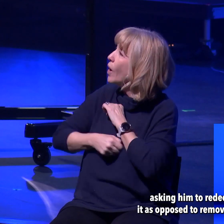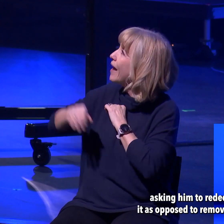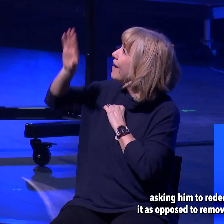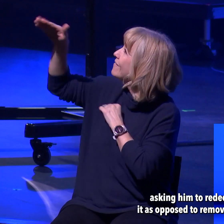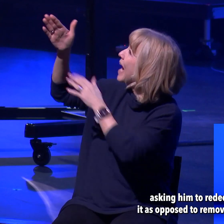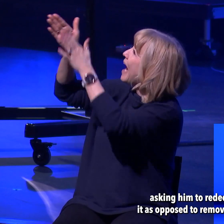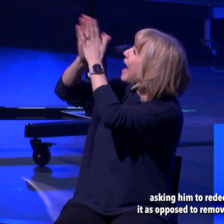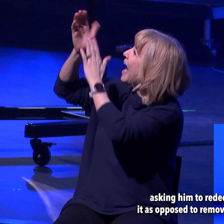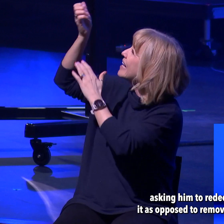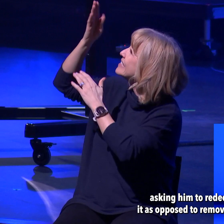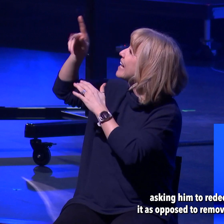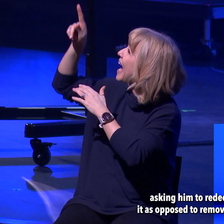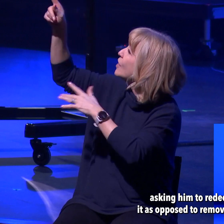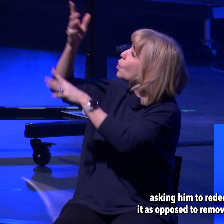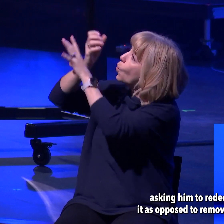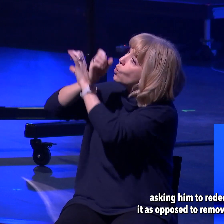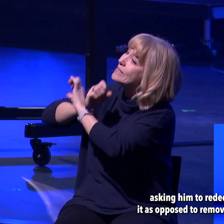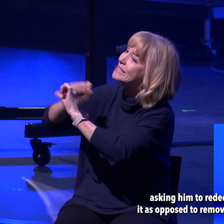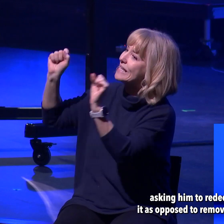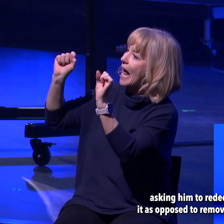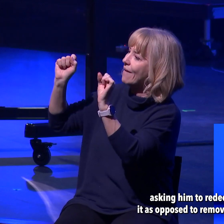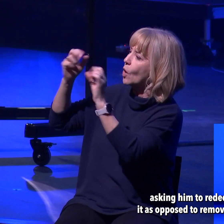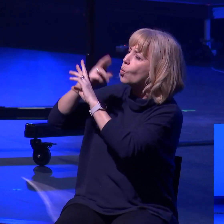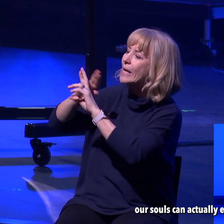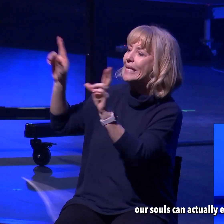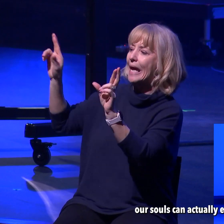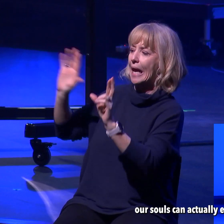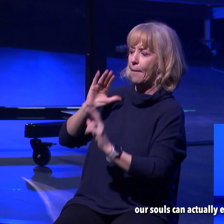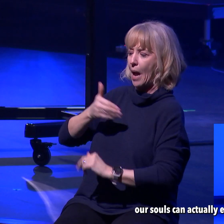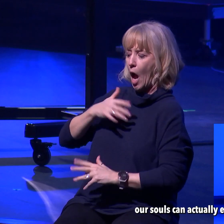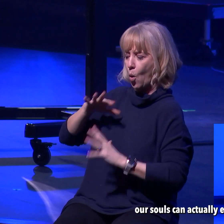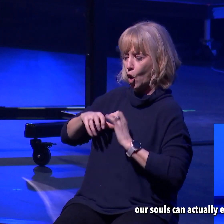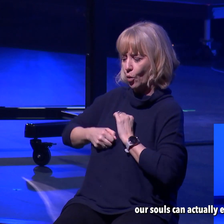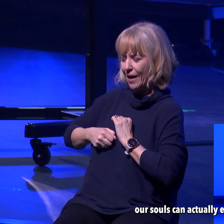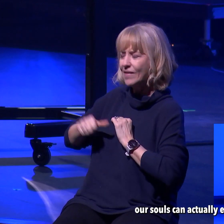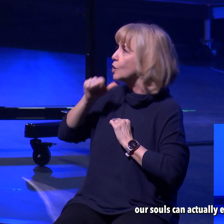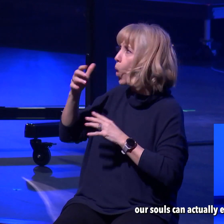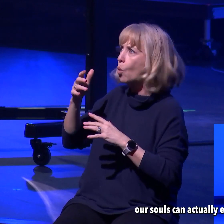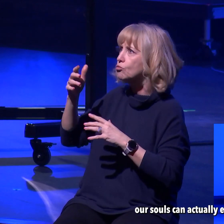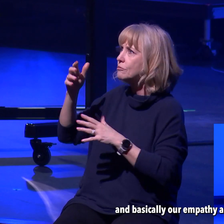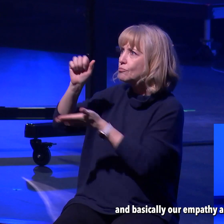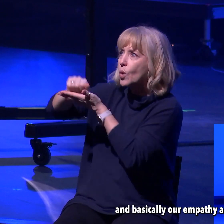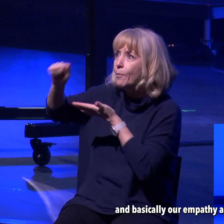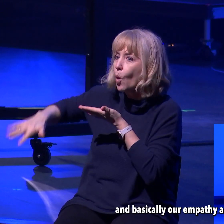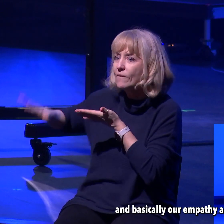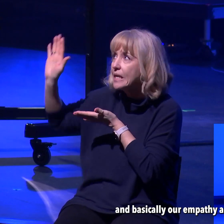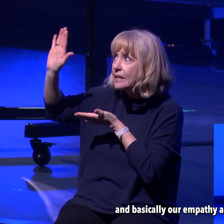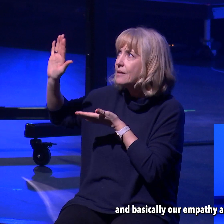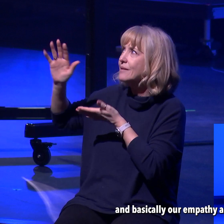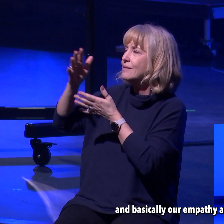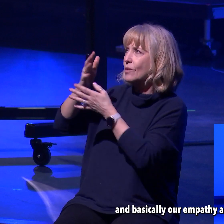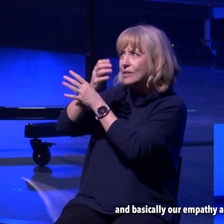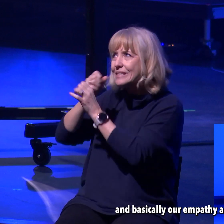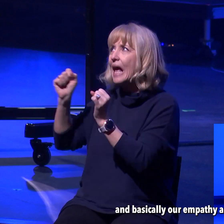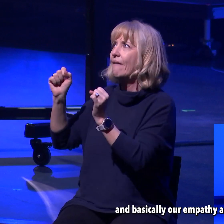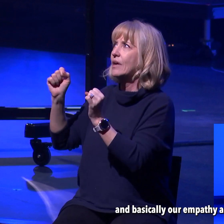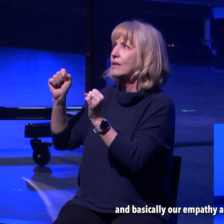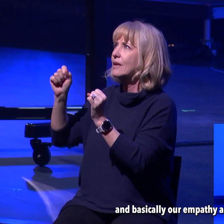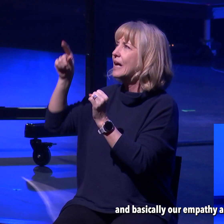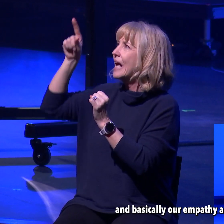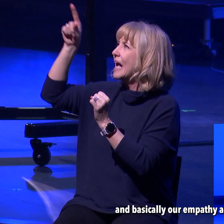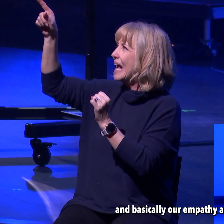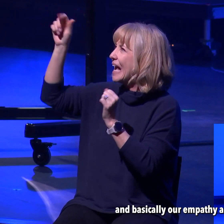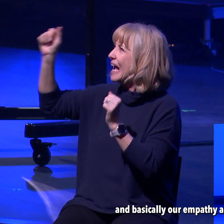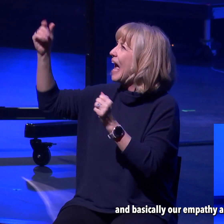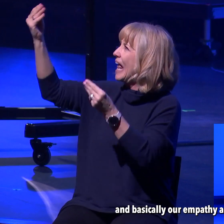asking him to redeem it as opposed to removing it, our souls can actually enlarge. Basically, our empathy and